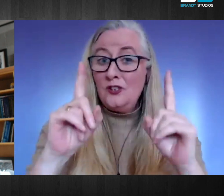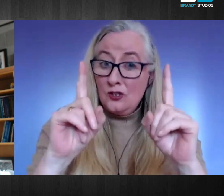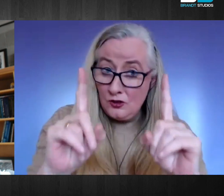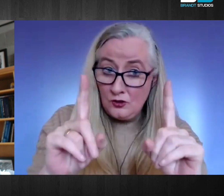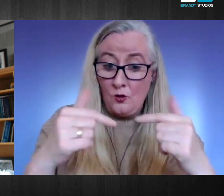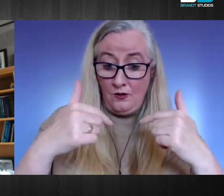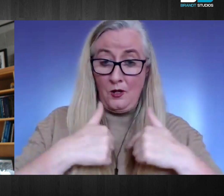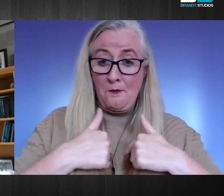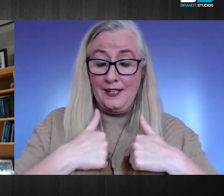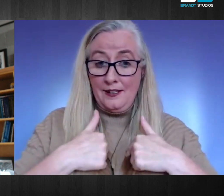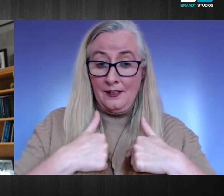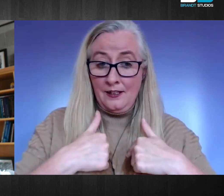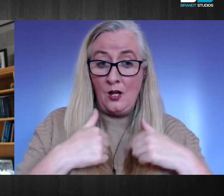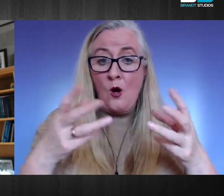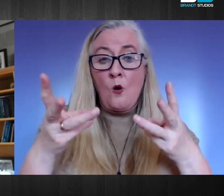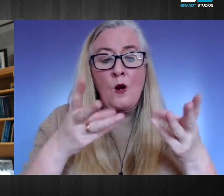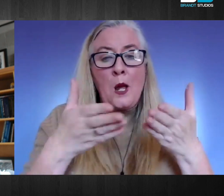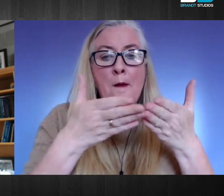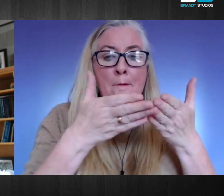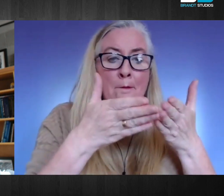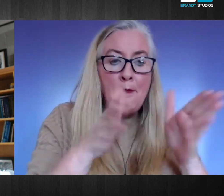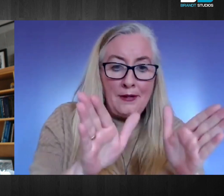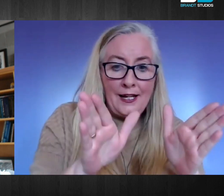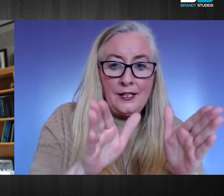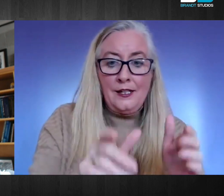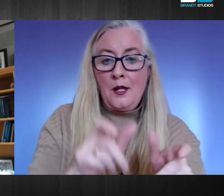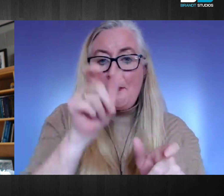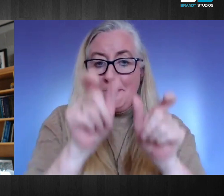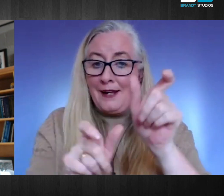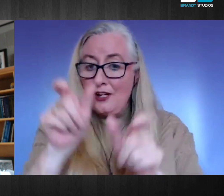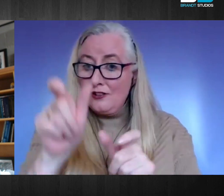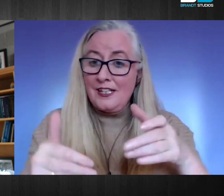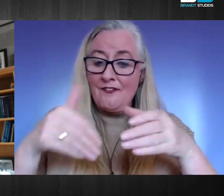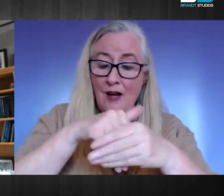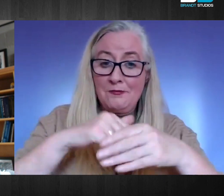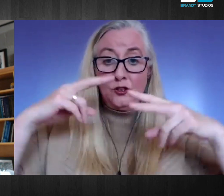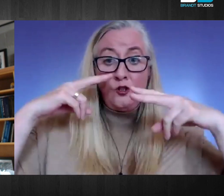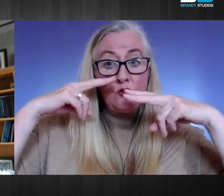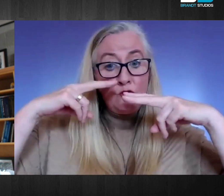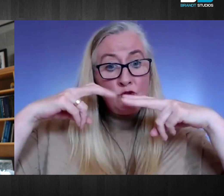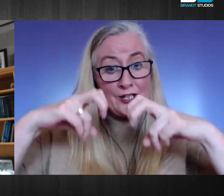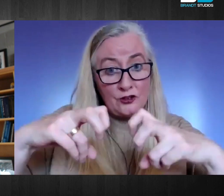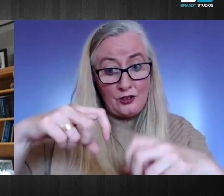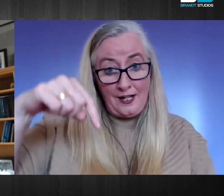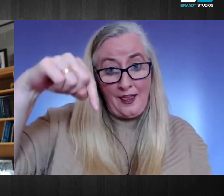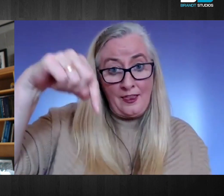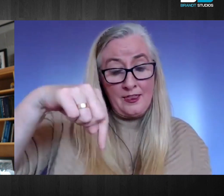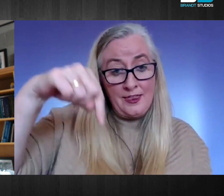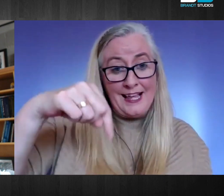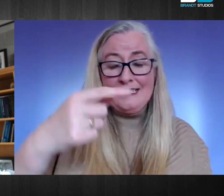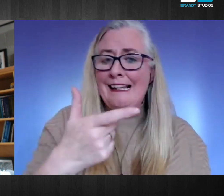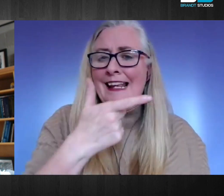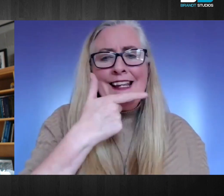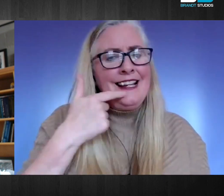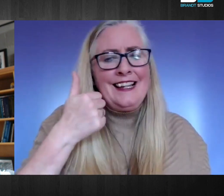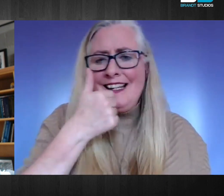working in public and patient involvement in health research was an easy transition, because I think